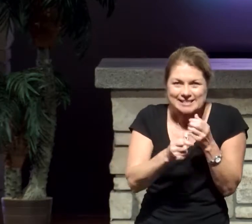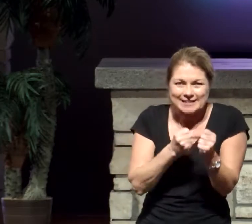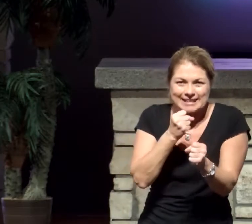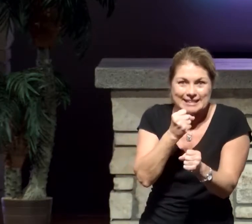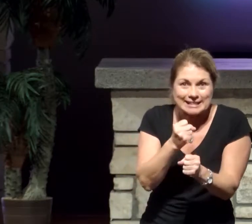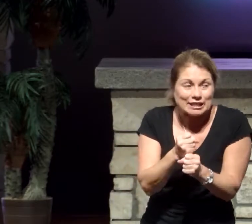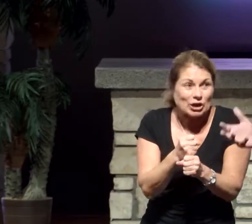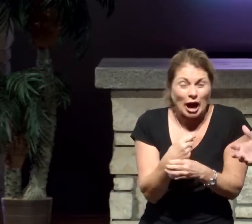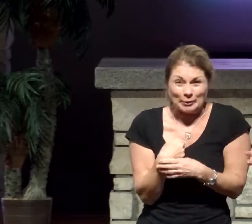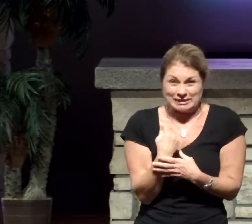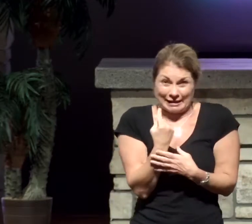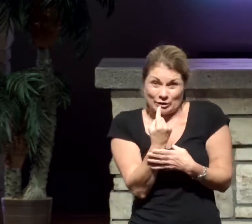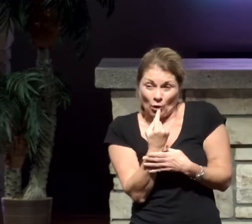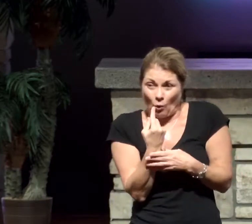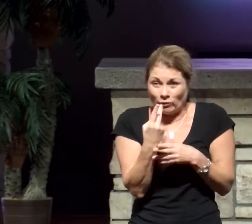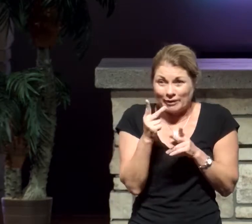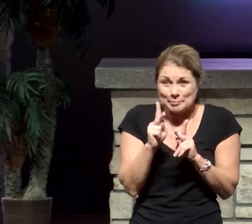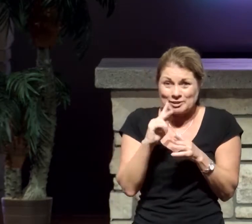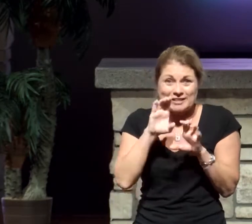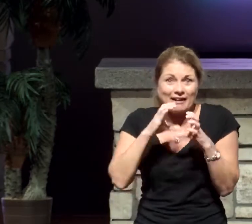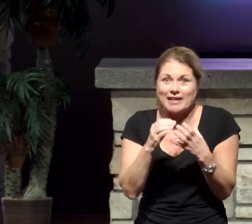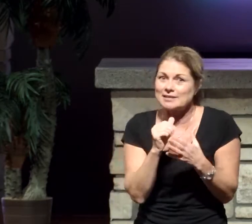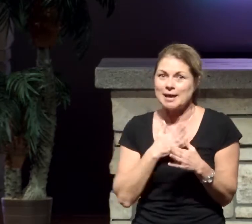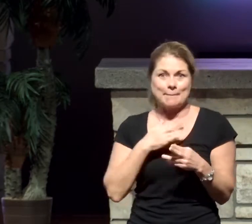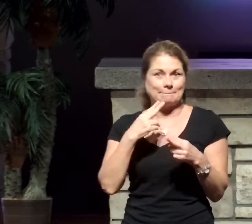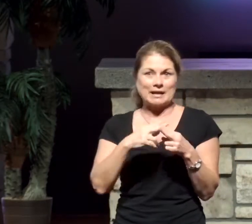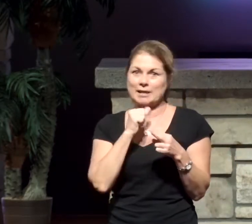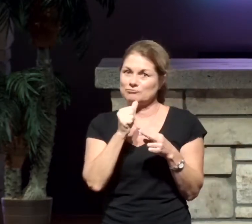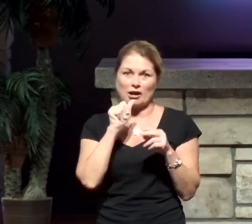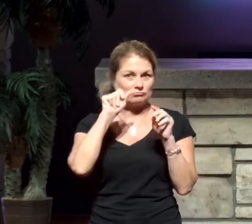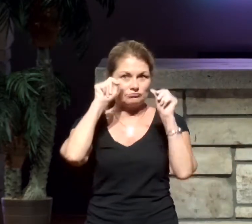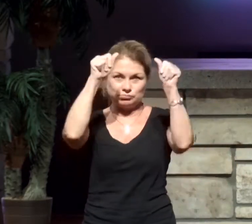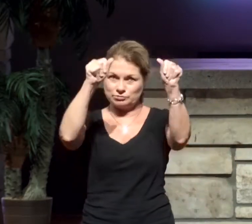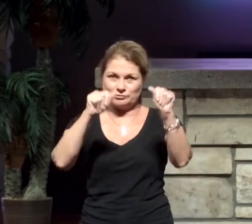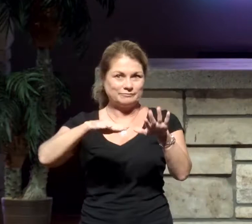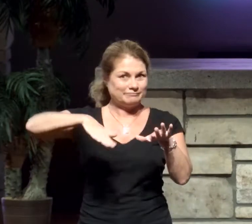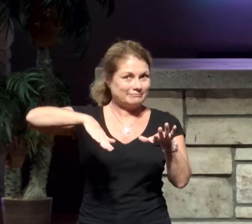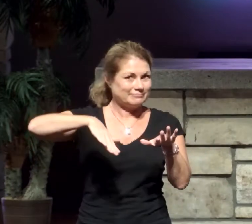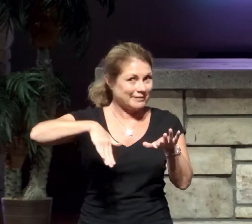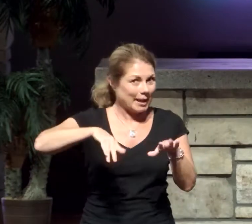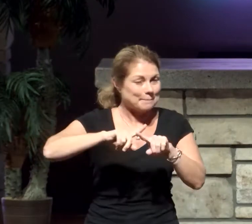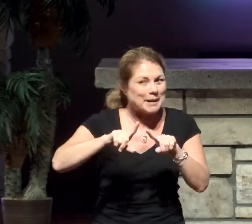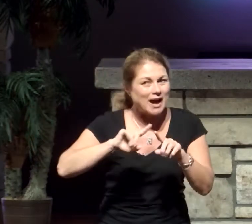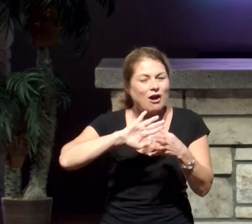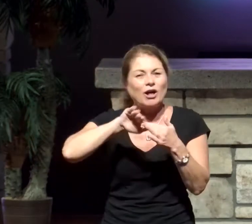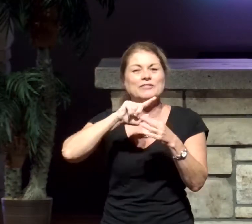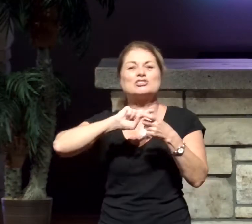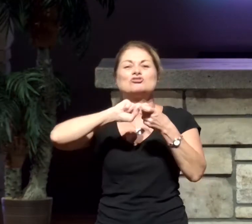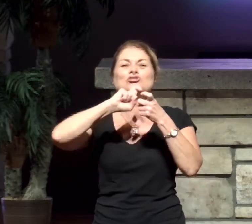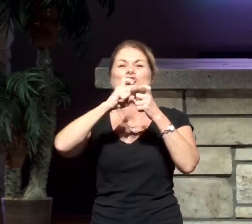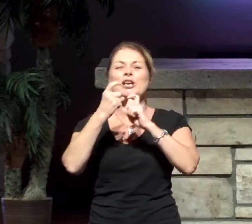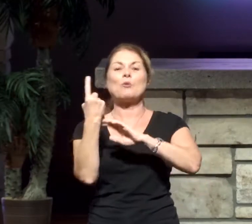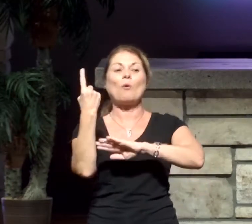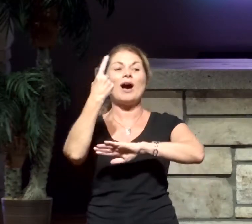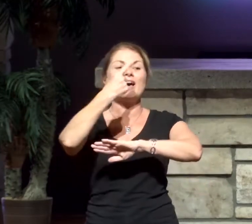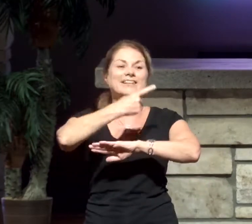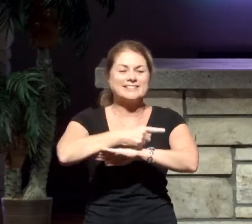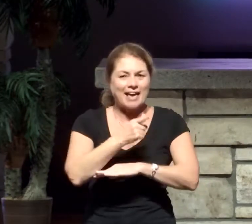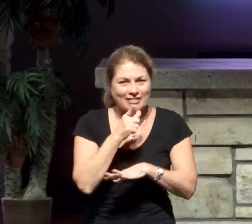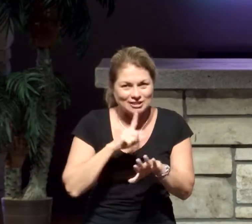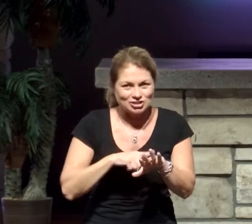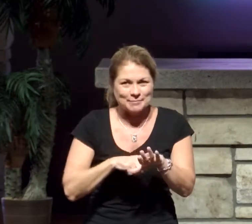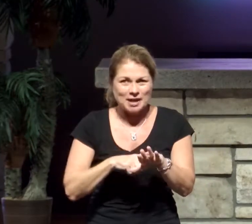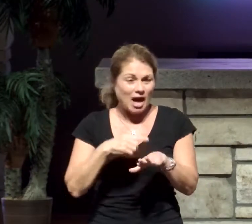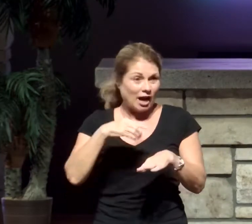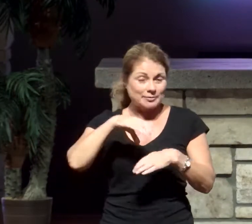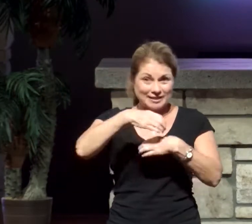was actually the only one in the class that hadn't gotten their name on that clipboard. But all of that changed one day during lunch. We're in our classroom,